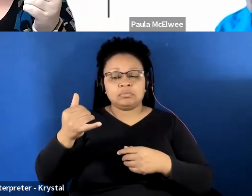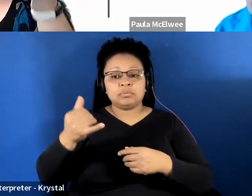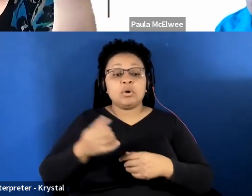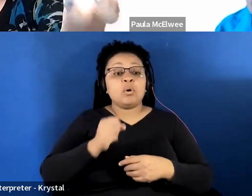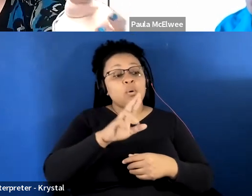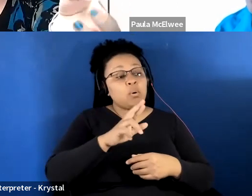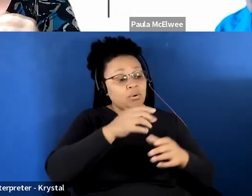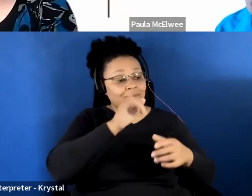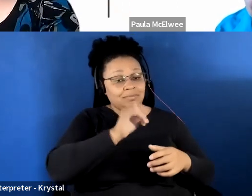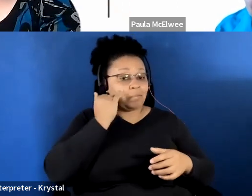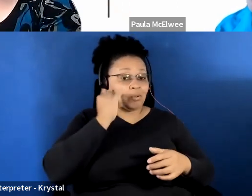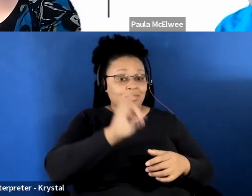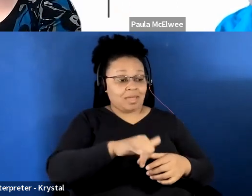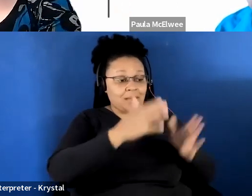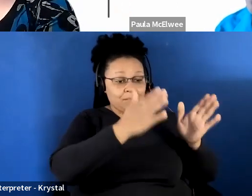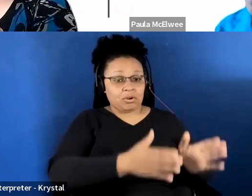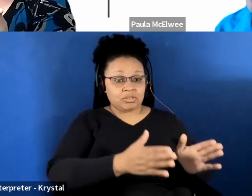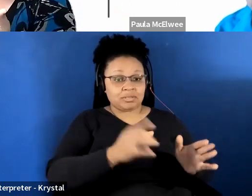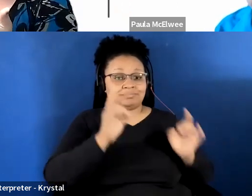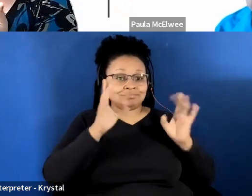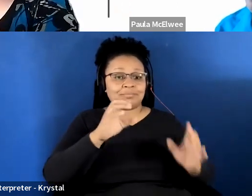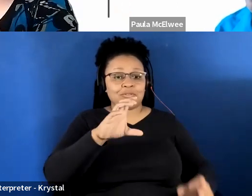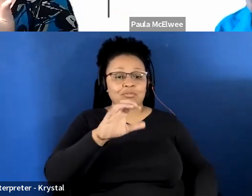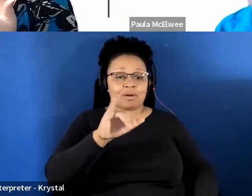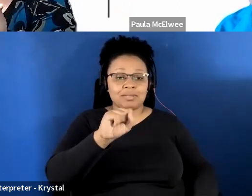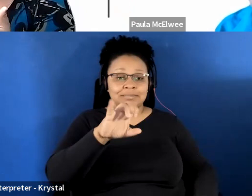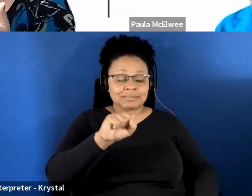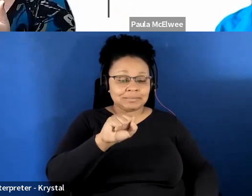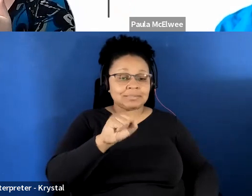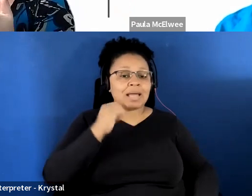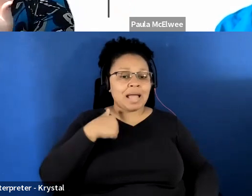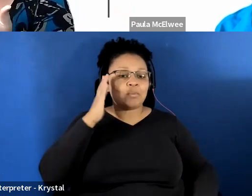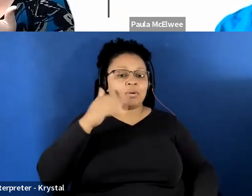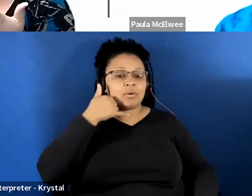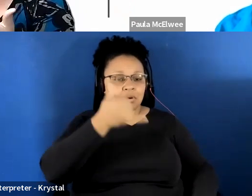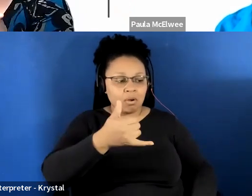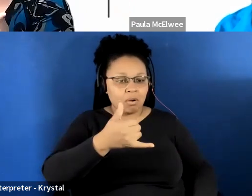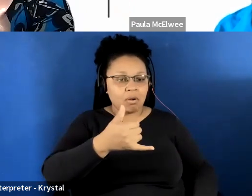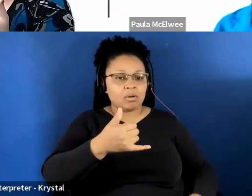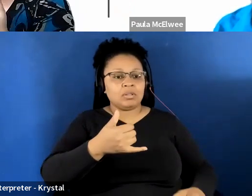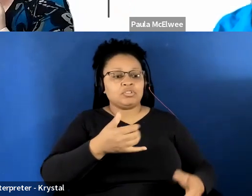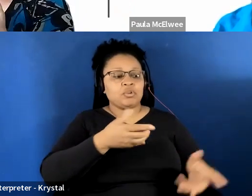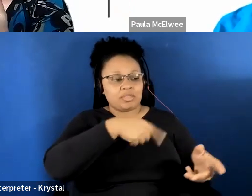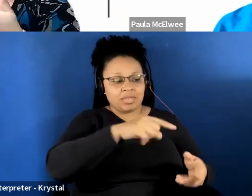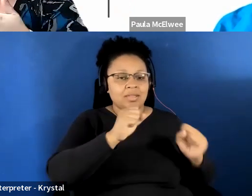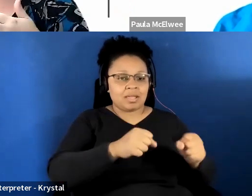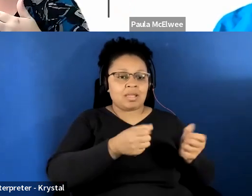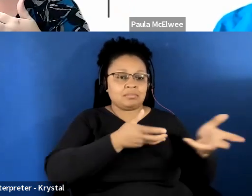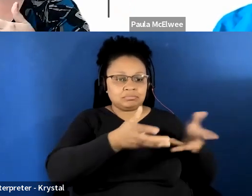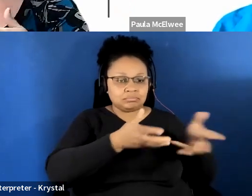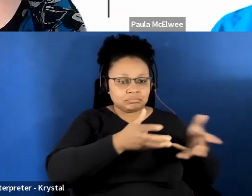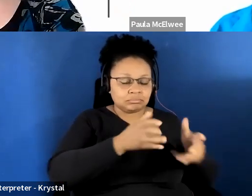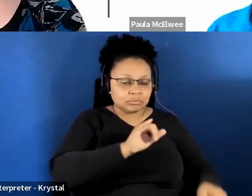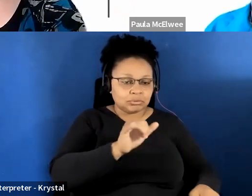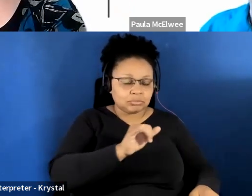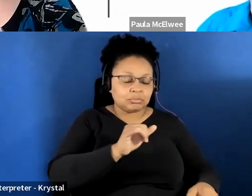person's permission, hand them the work phone, and then I use my phone to start calling for support for myself, calling to try to figure out what are we going